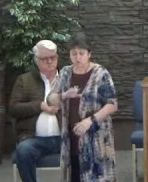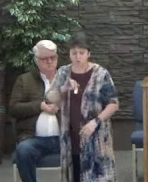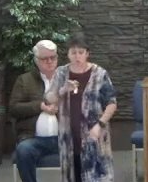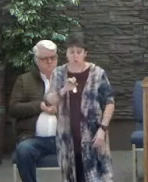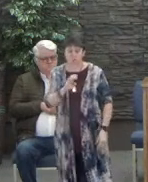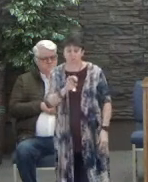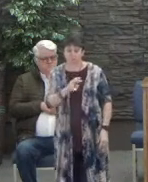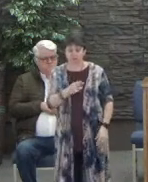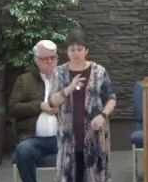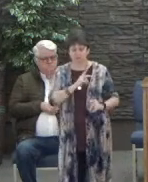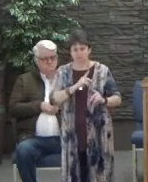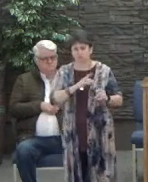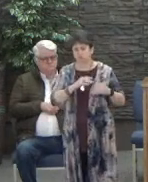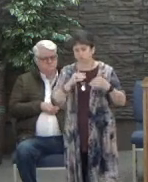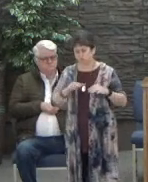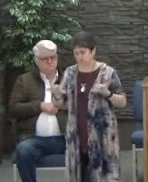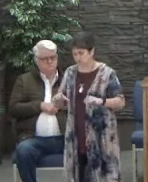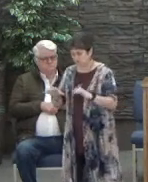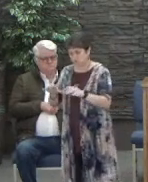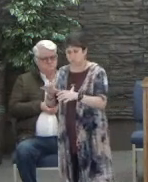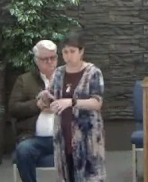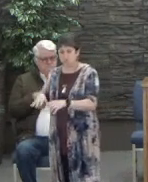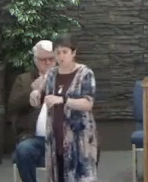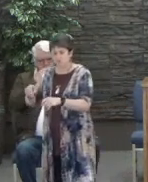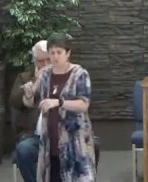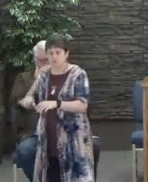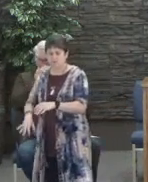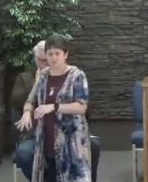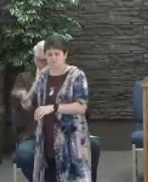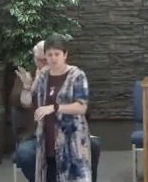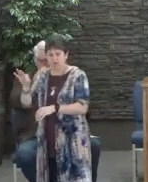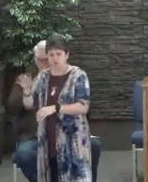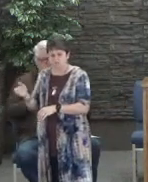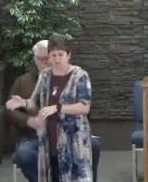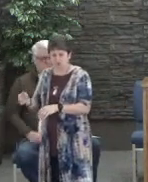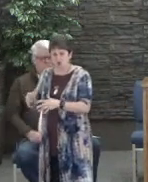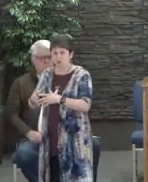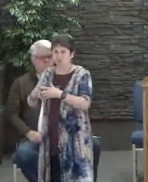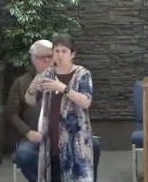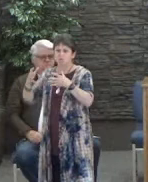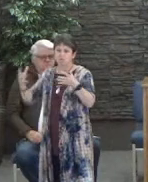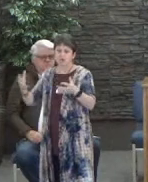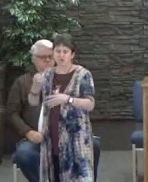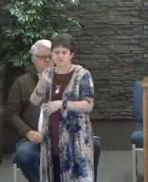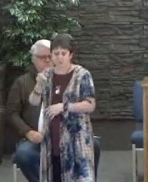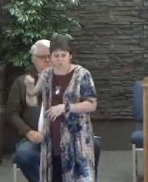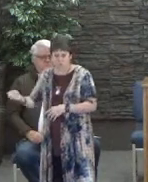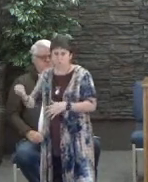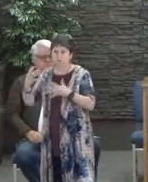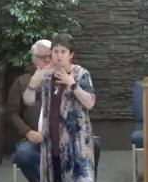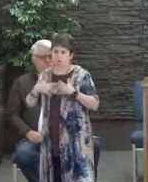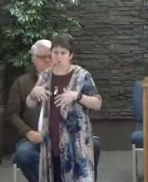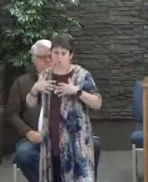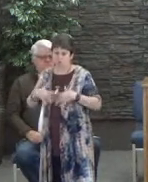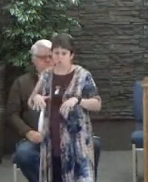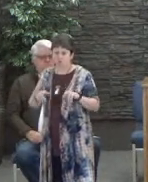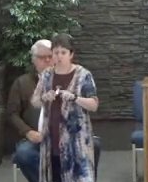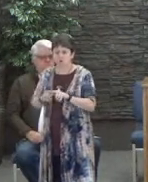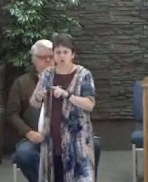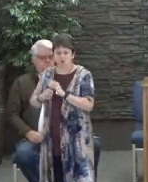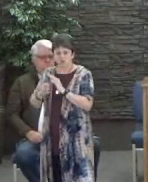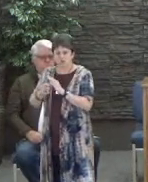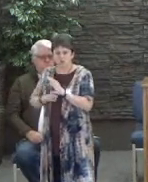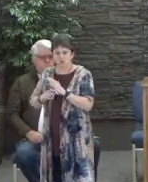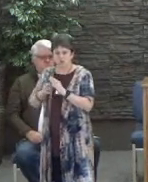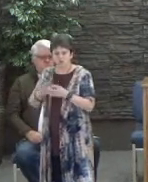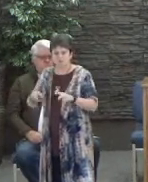men went to carry off their plunder, and they found among them a great amount of equipment and clothing, and also articles of